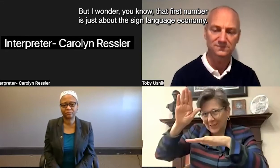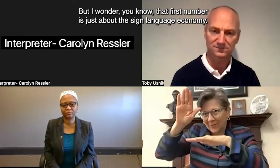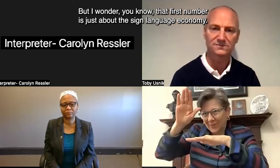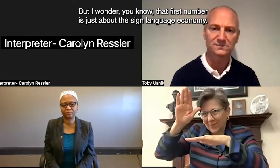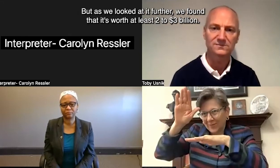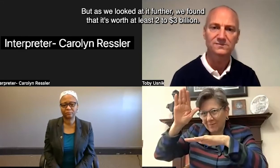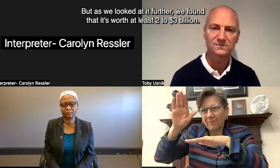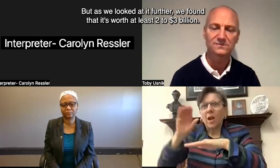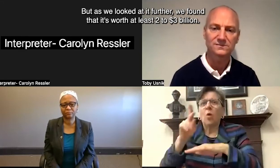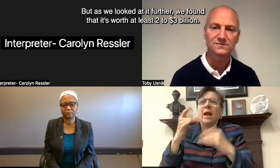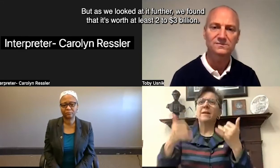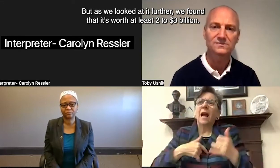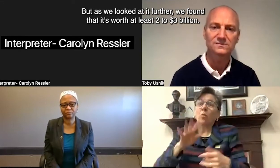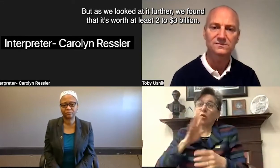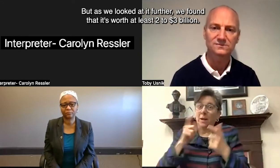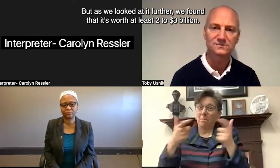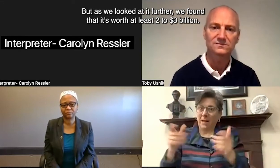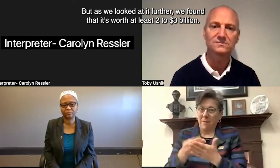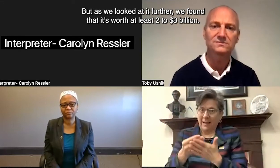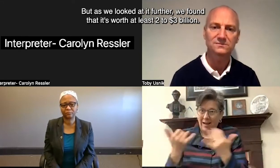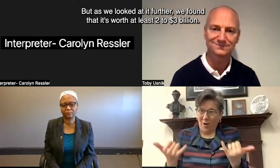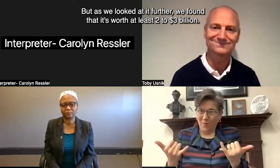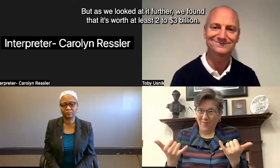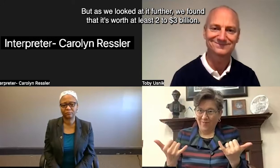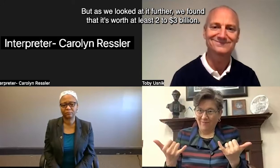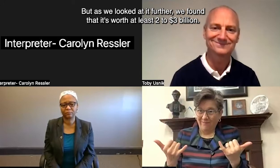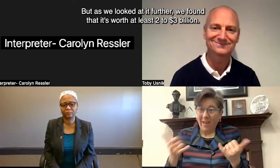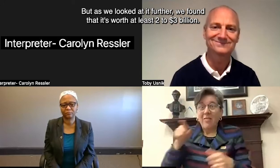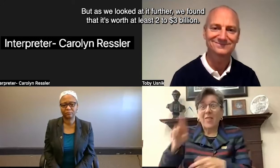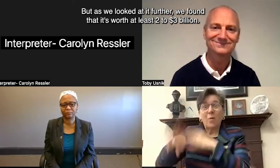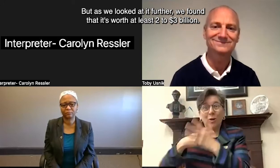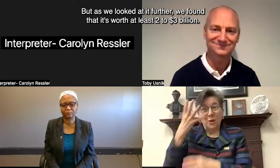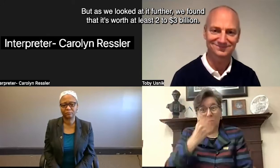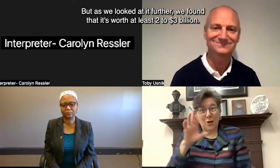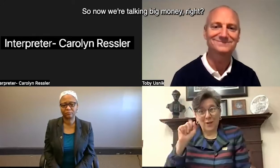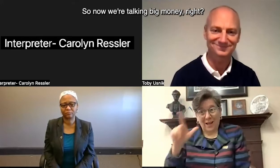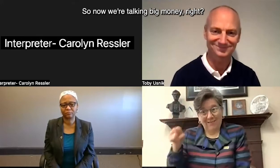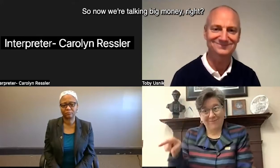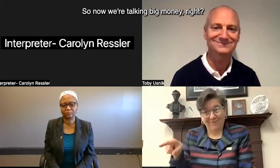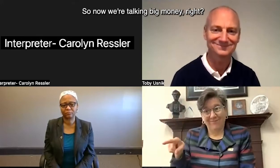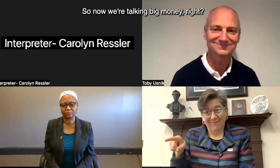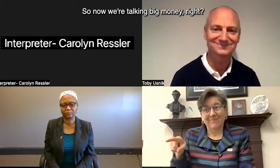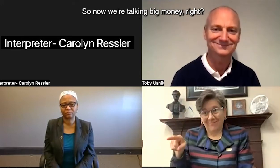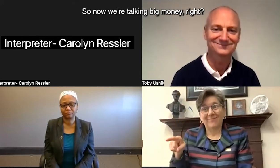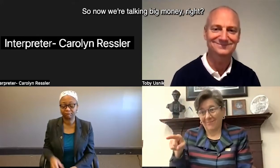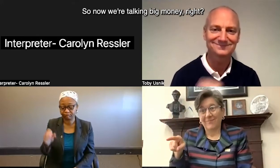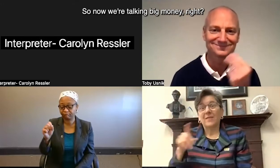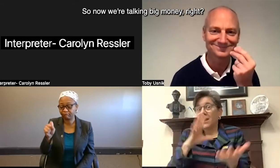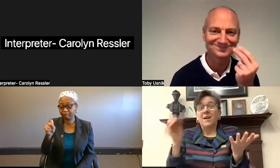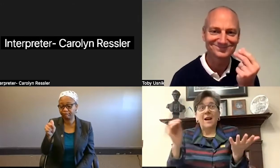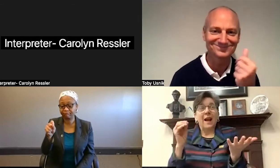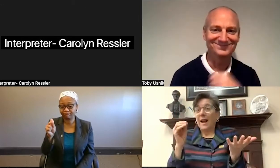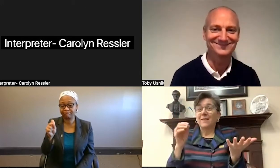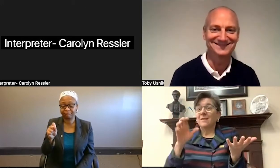further, we found that it's worth at least two to three billion dollars. So, now we're talking big money, right? And that's a pretty